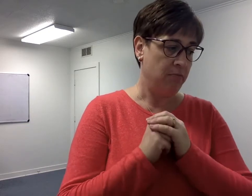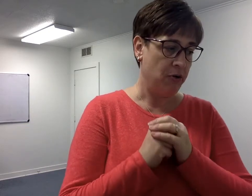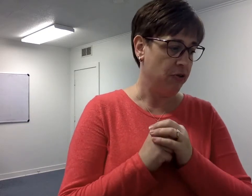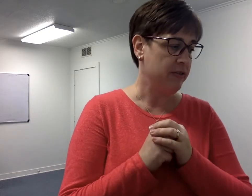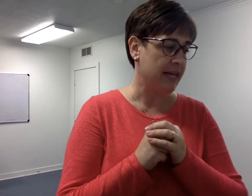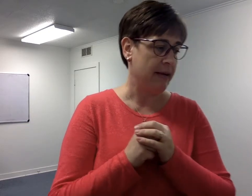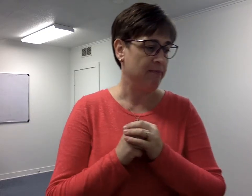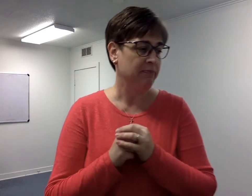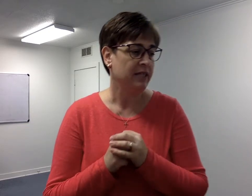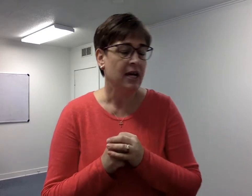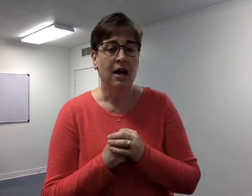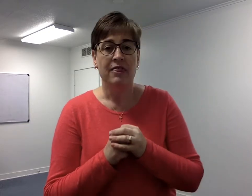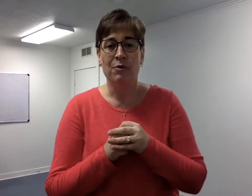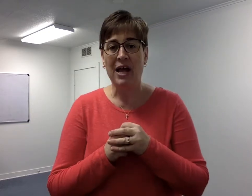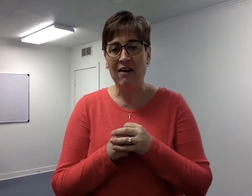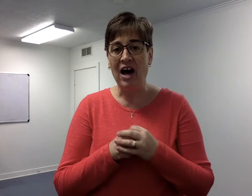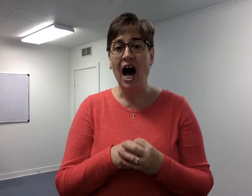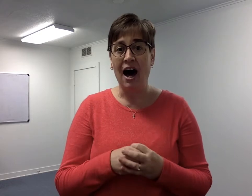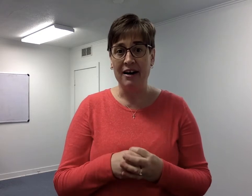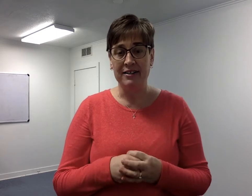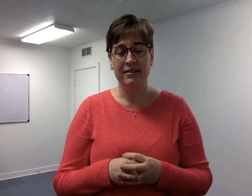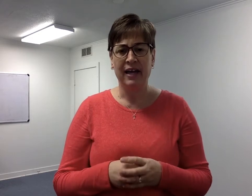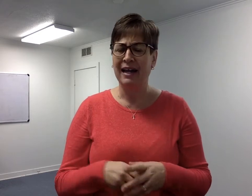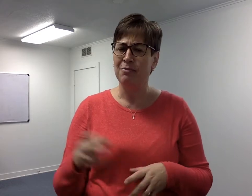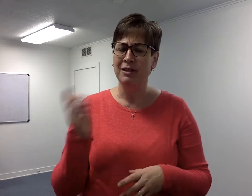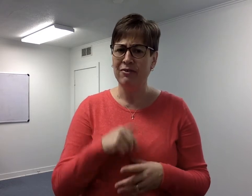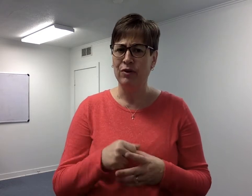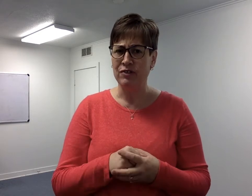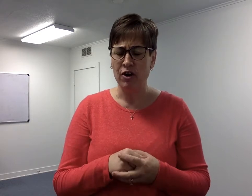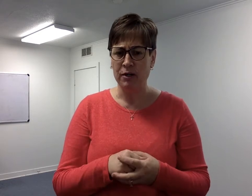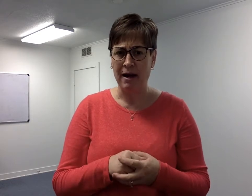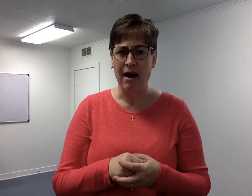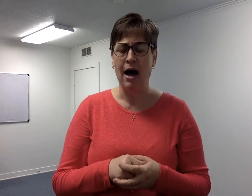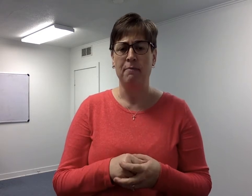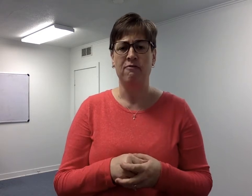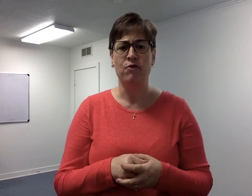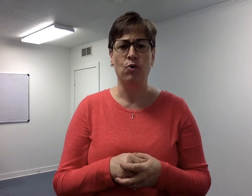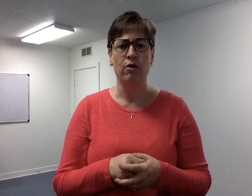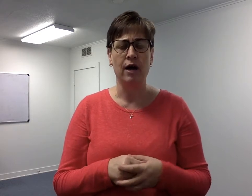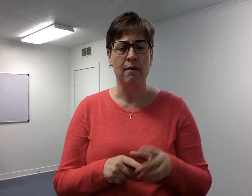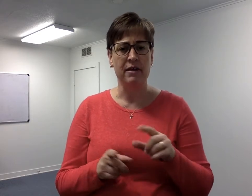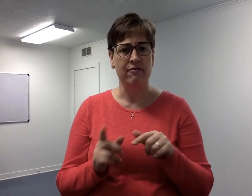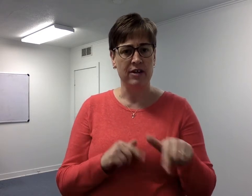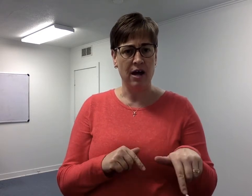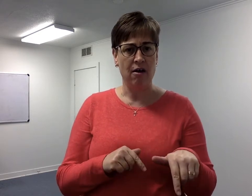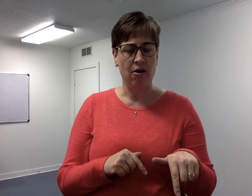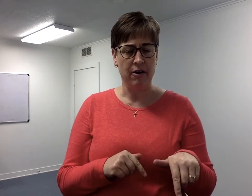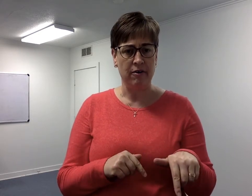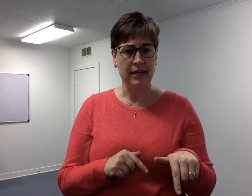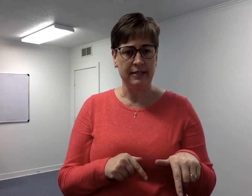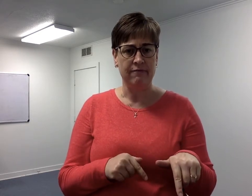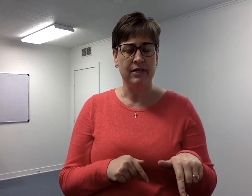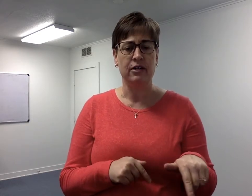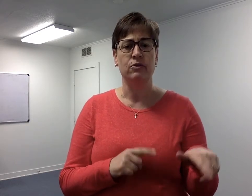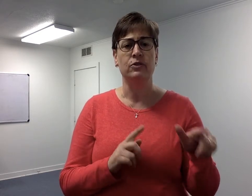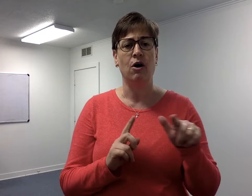Both are the same. Then we have hot. And I believe we've talked about hot before, if not on our lesson videos on